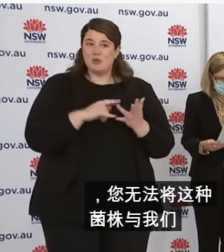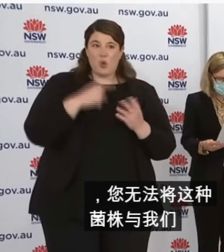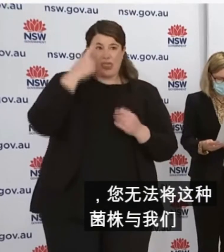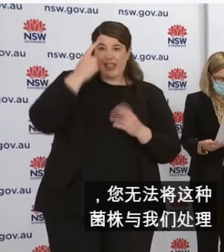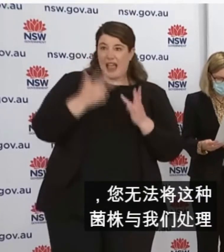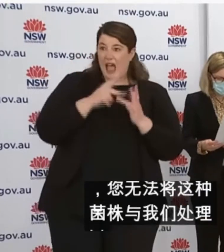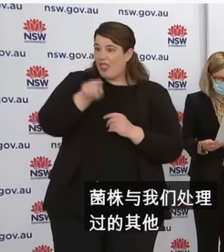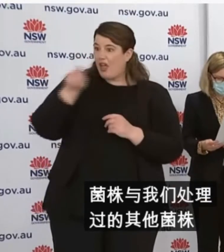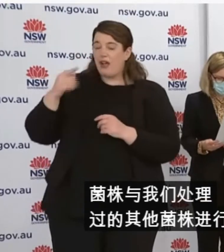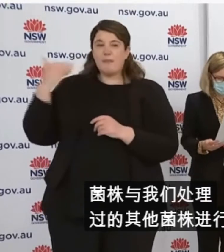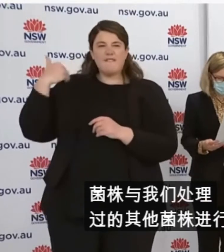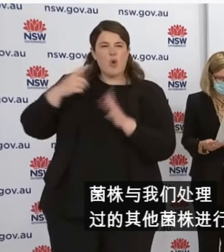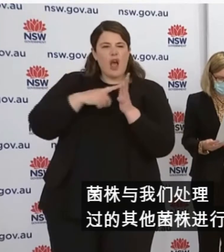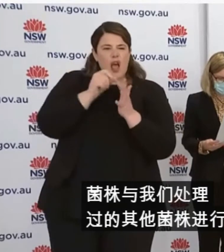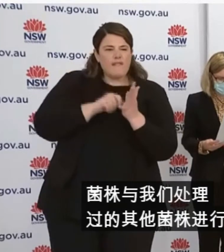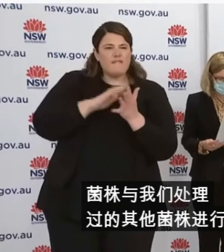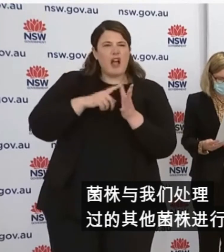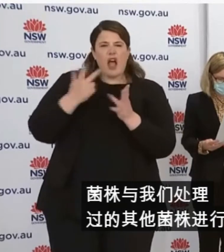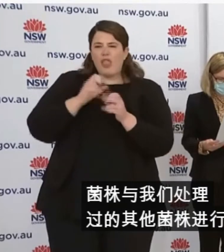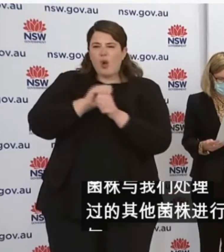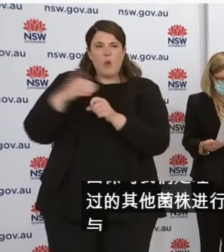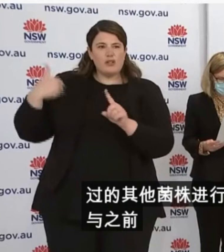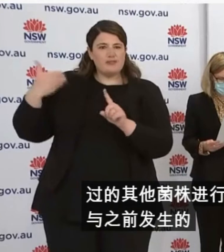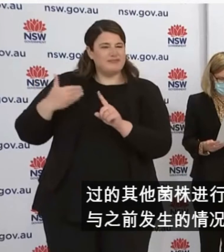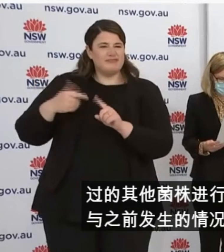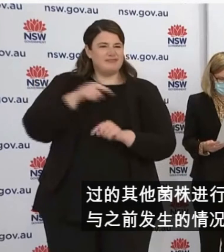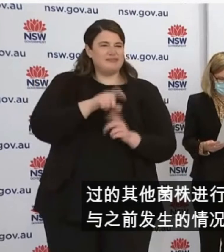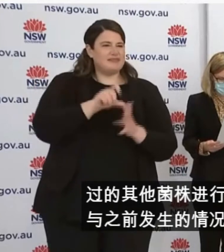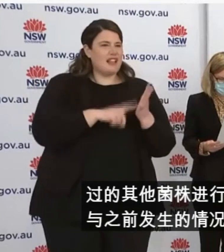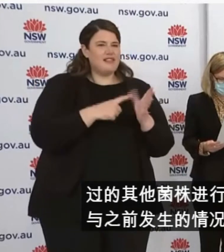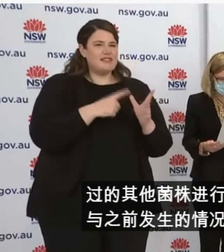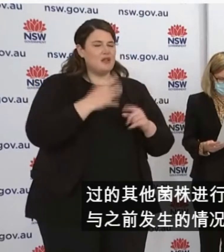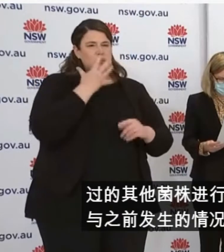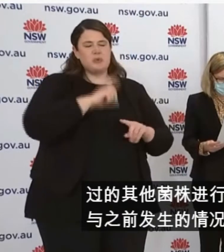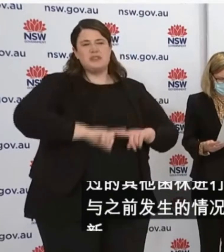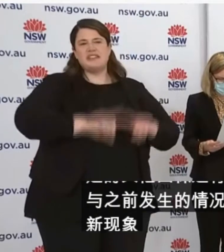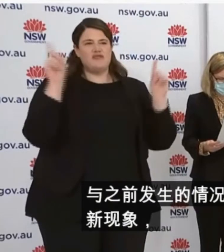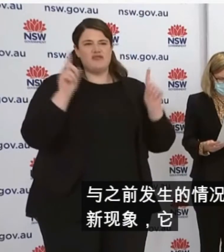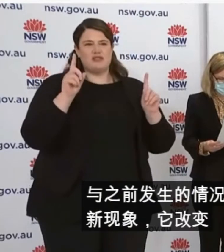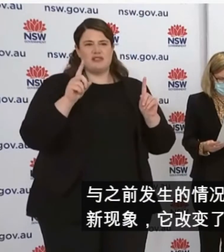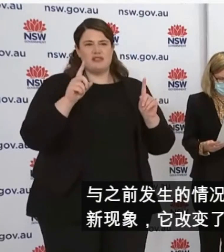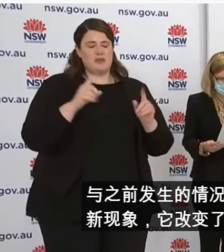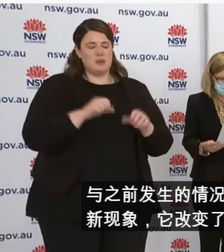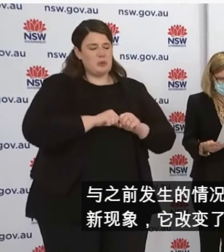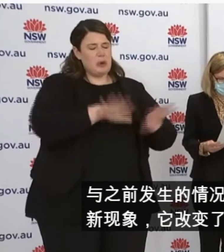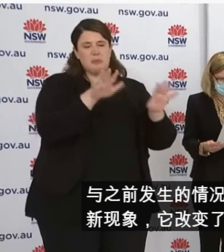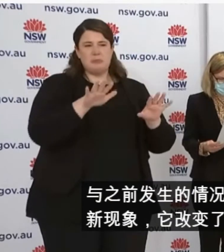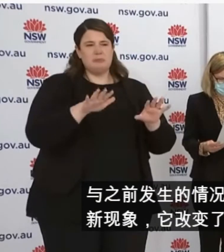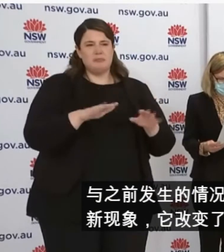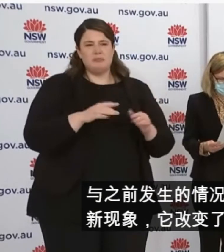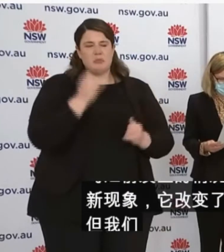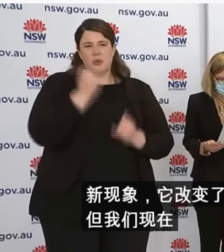other strains that we've dealt with. You can't compare this strain to what's happened previously. It is a new phenomenon. It is a game